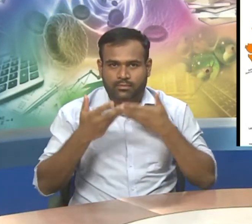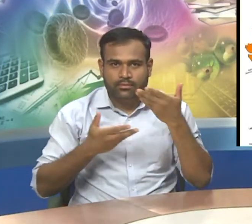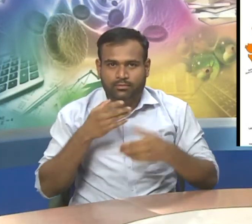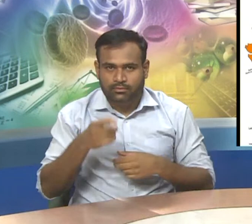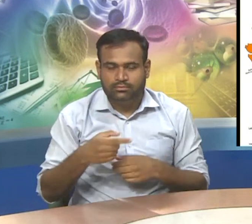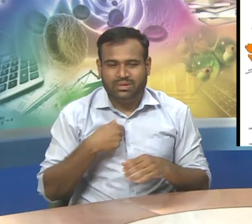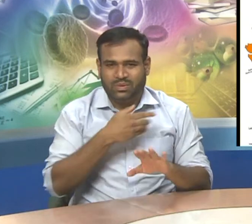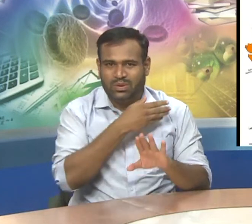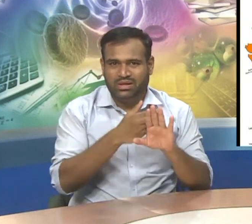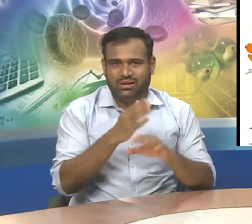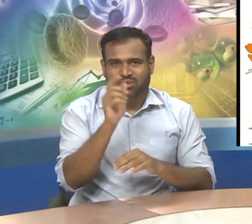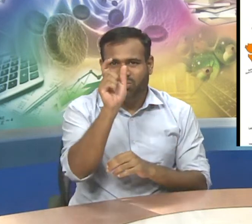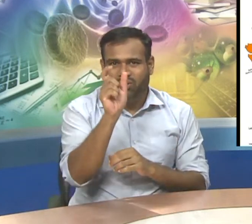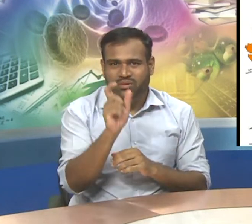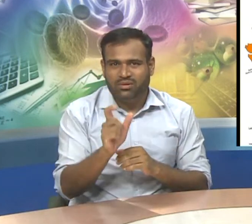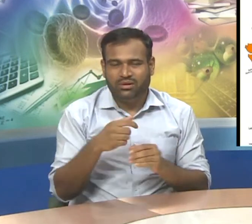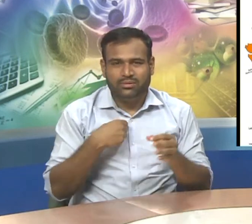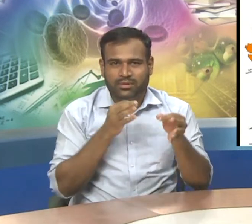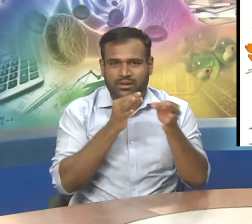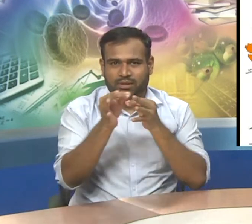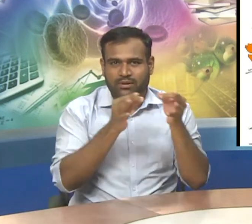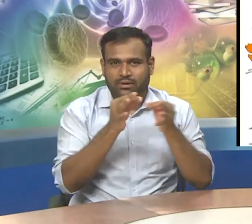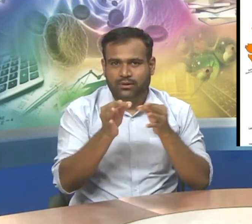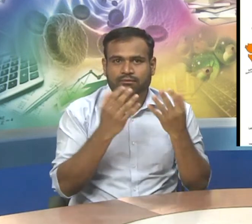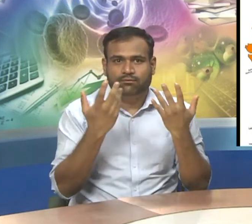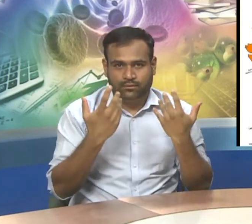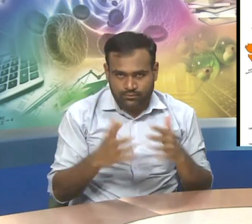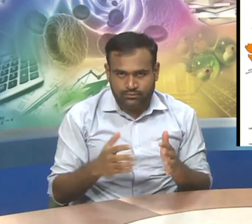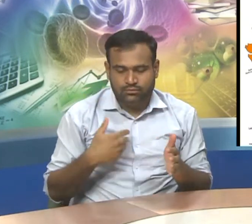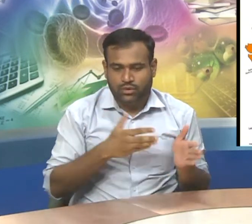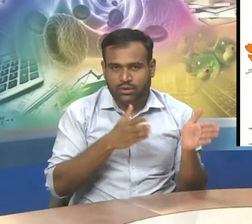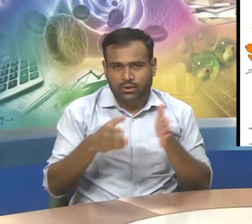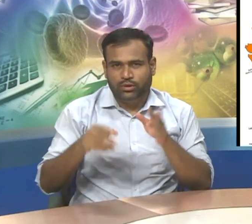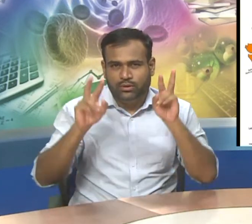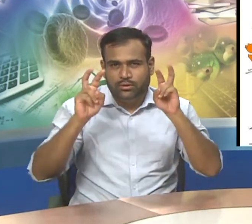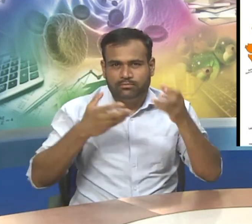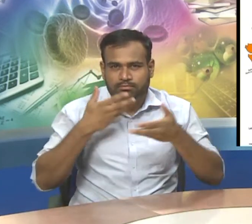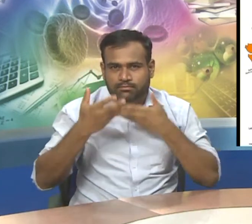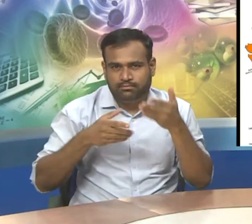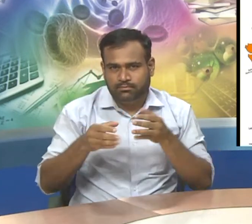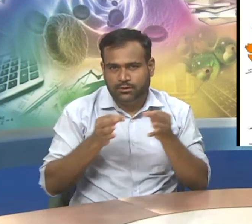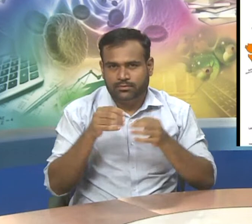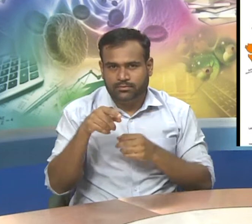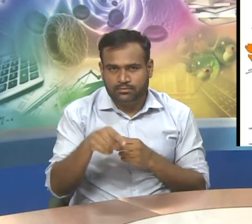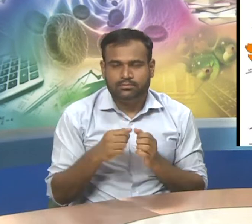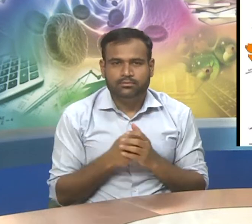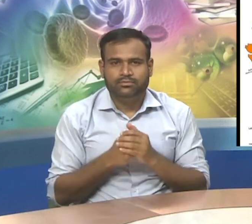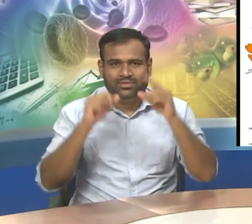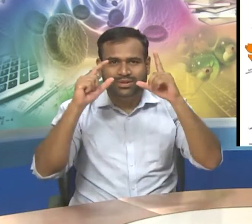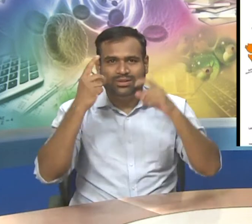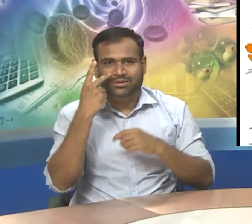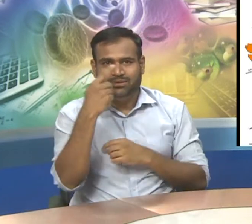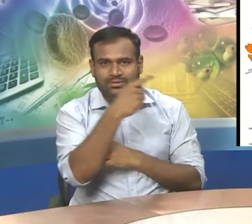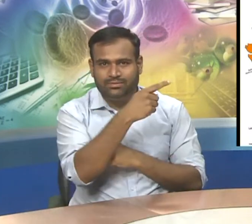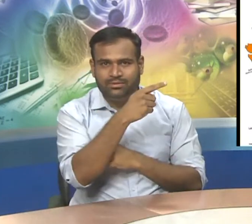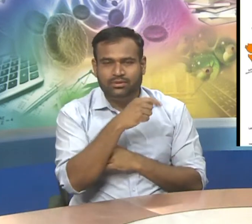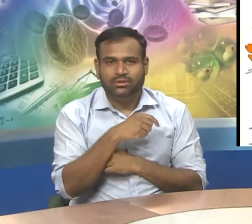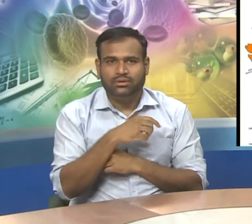So let us continue after the break. Before the break, we discussed the difficult words from this lesson, and now